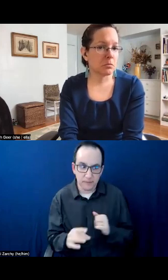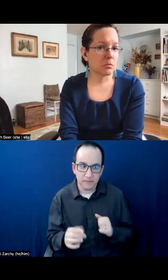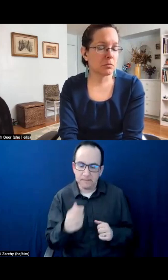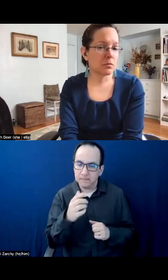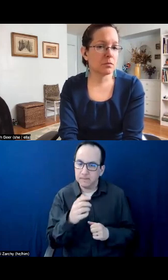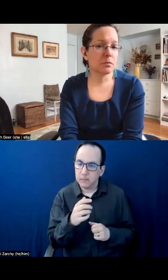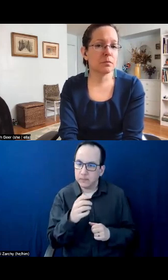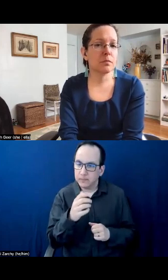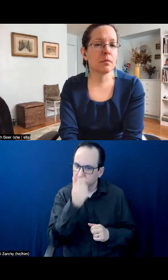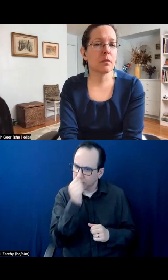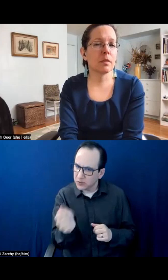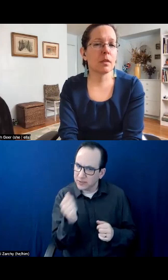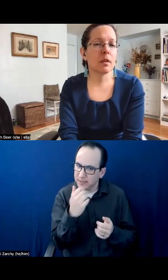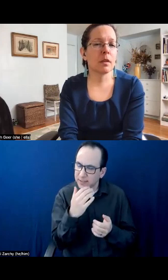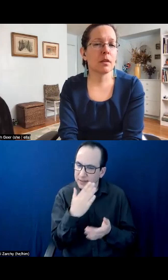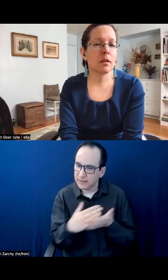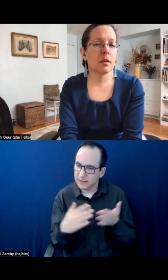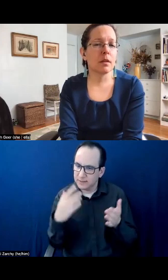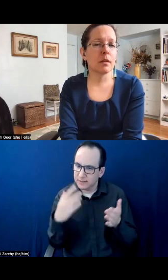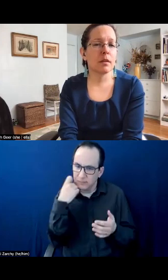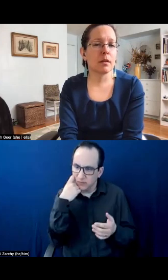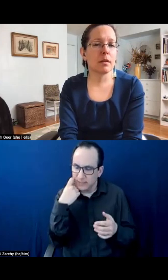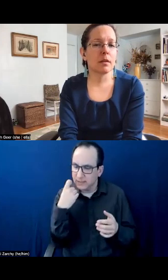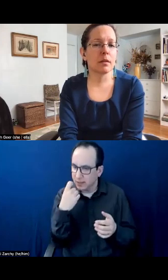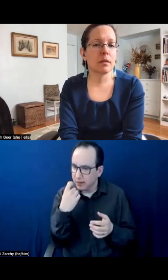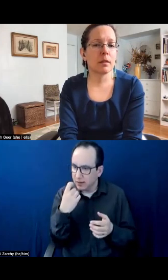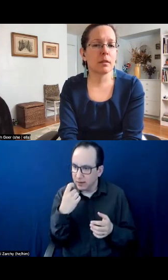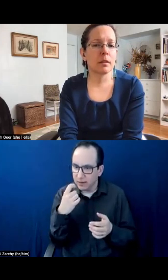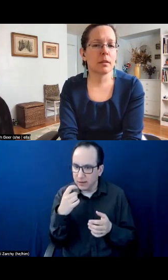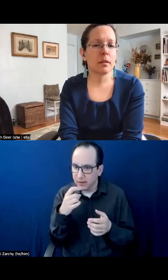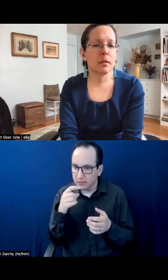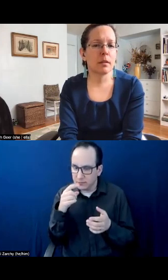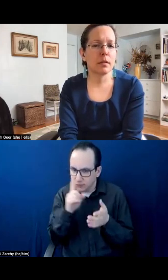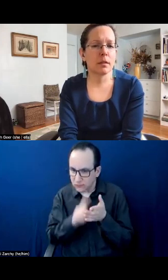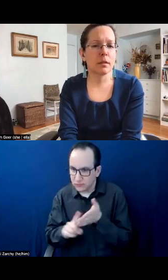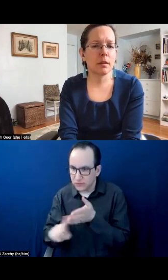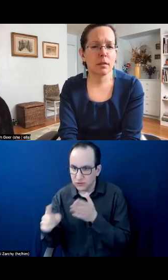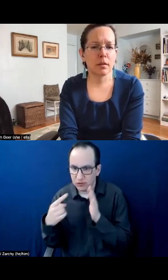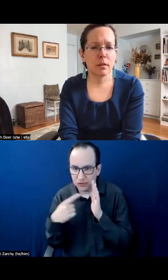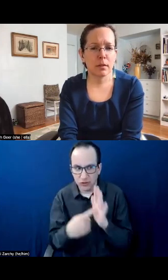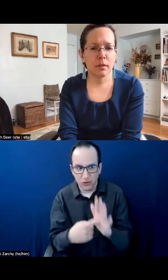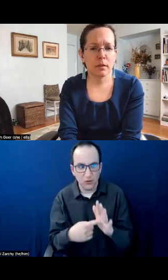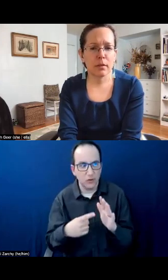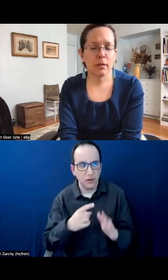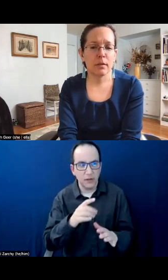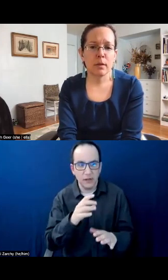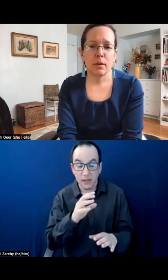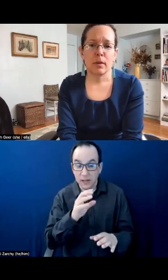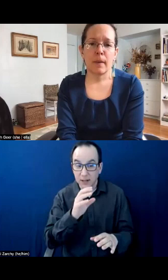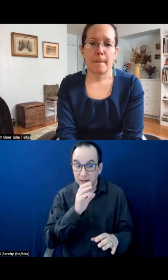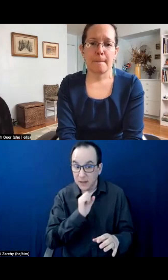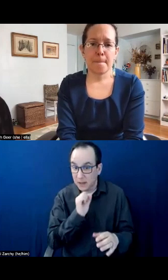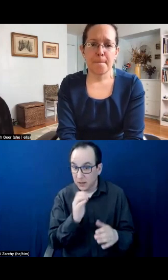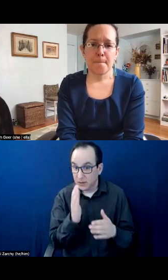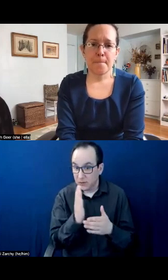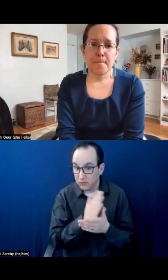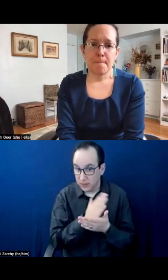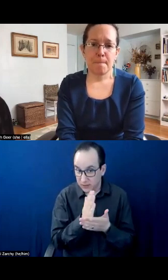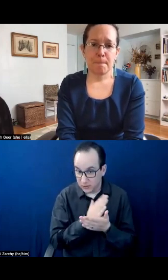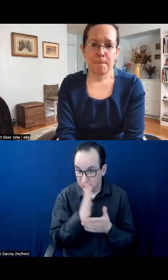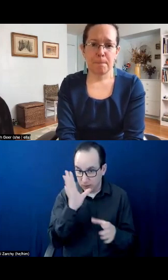5, this may be a good choice in terms of assessment. It's interesting, as of recent research